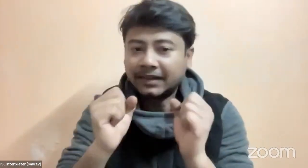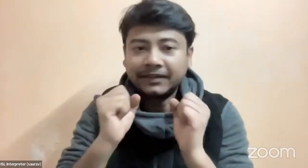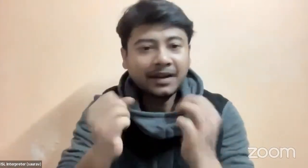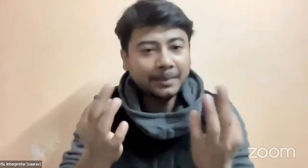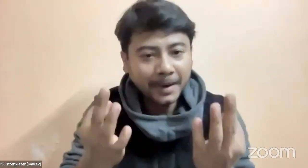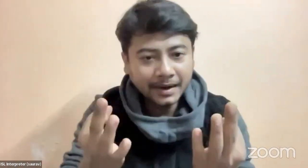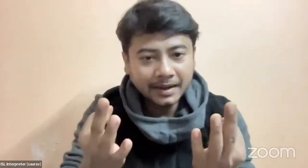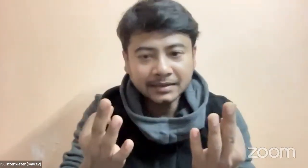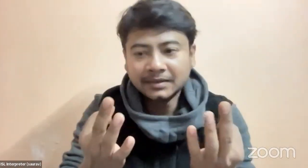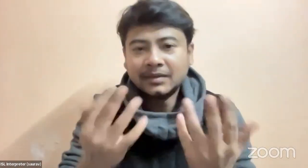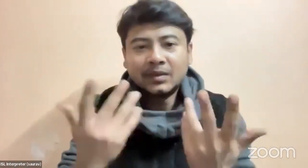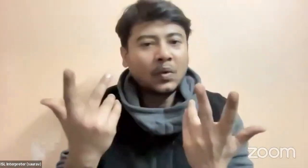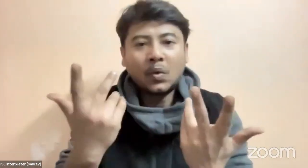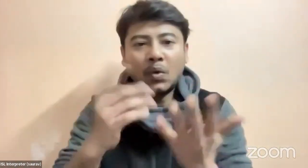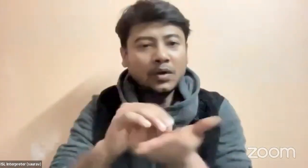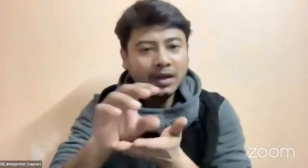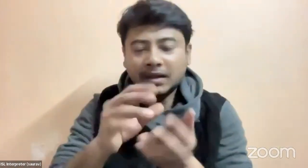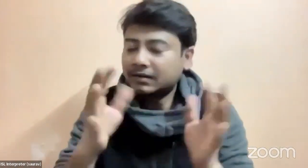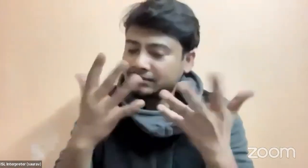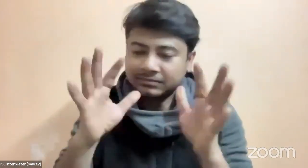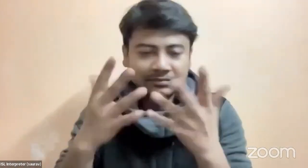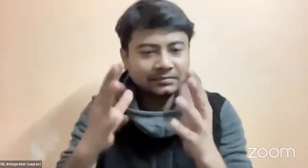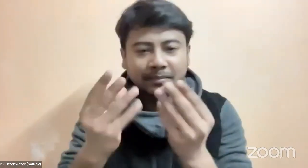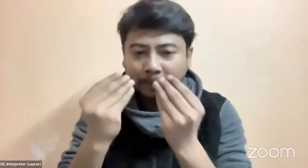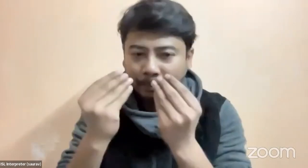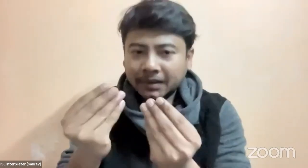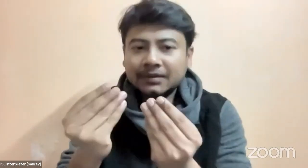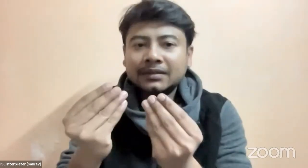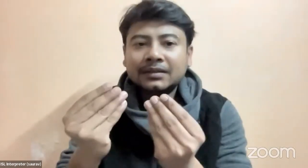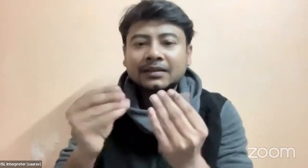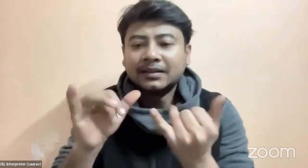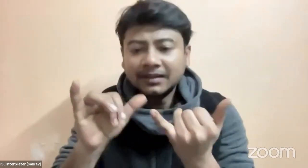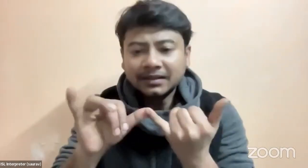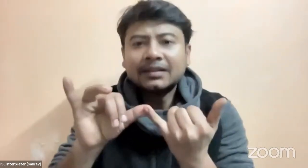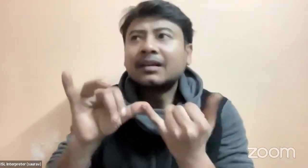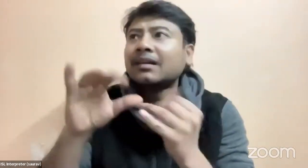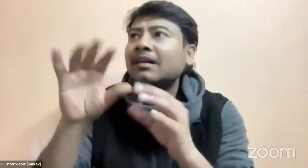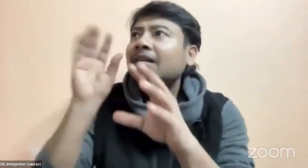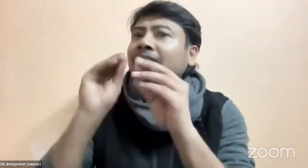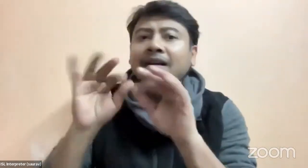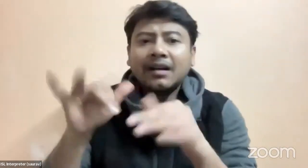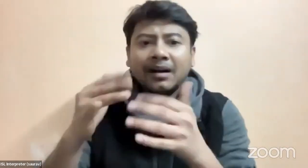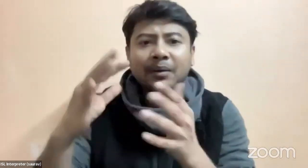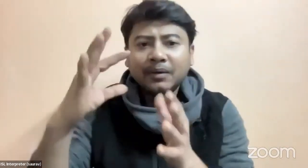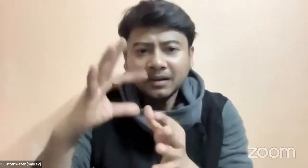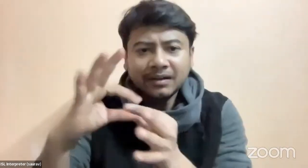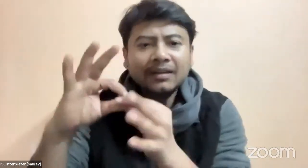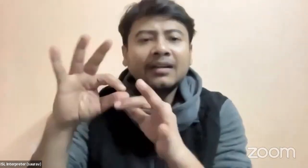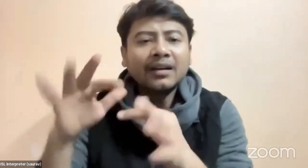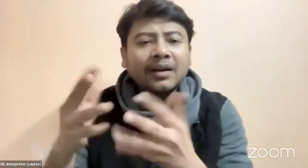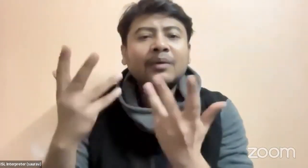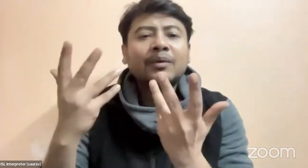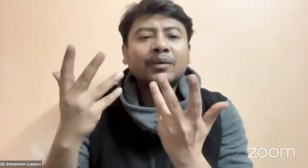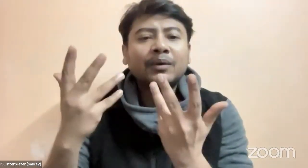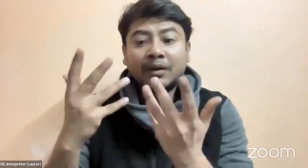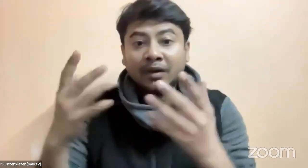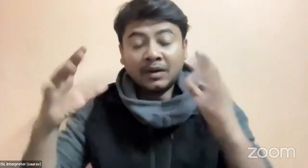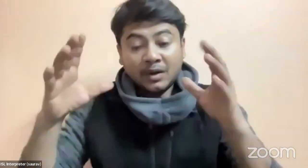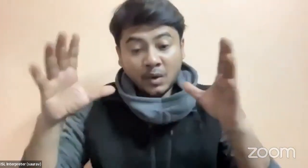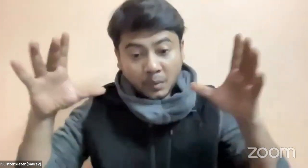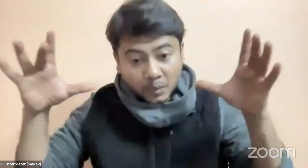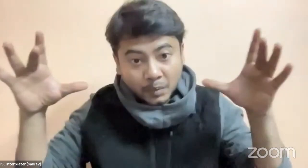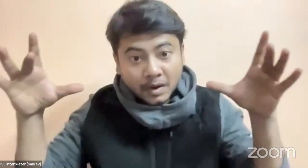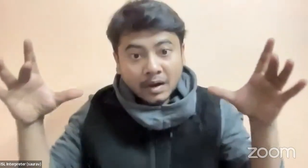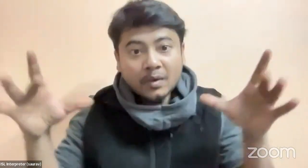how to chant the name of the Lord, how to worship Him, how to perform congregational chanting,